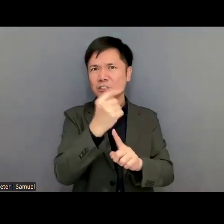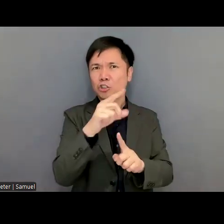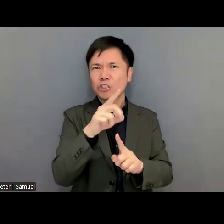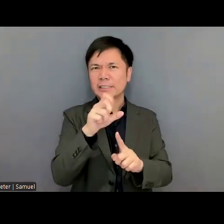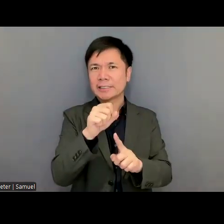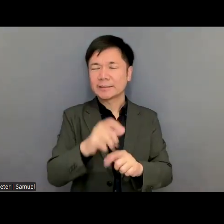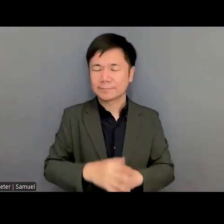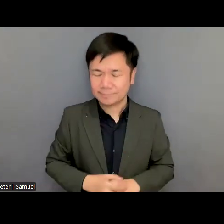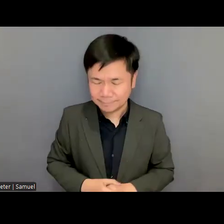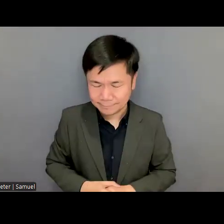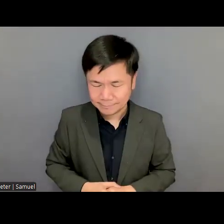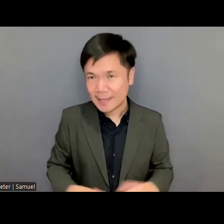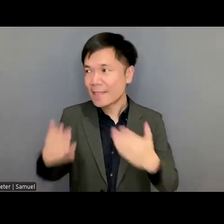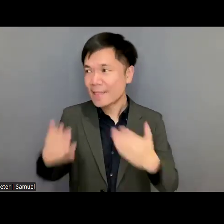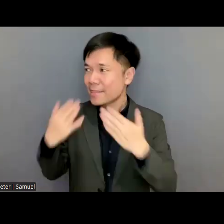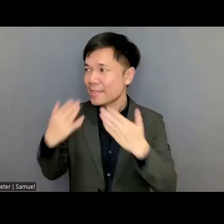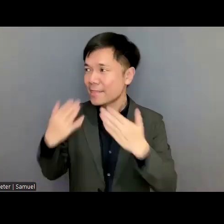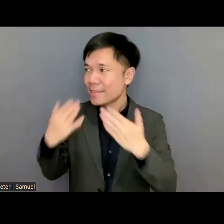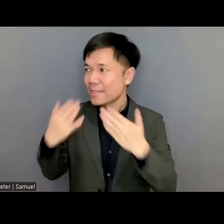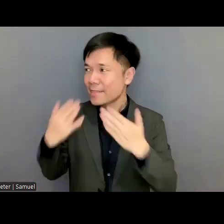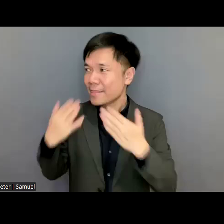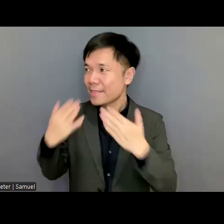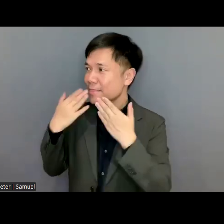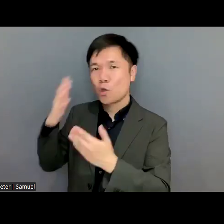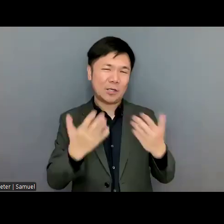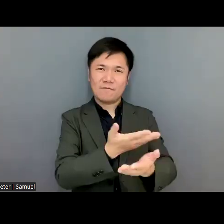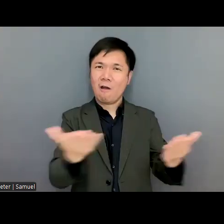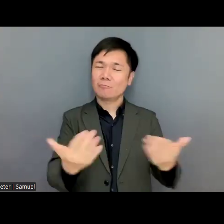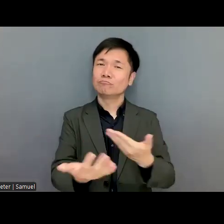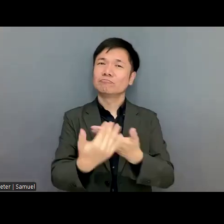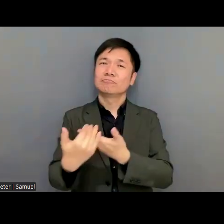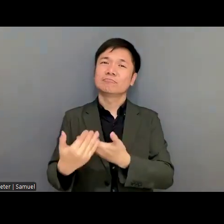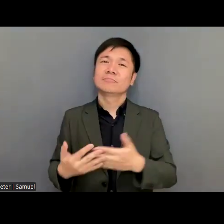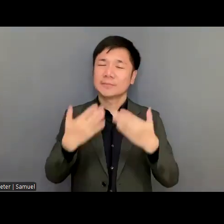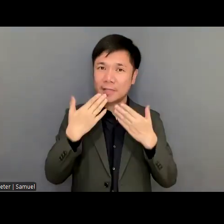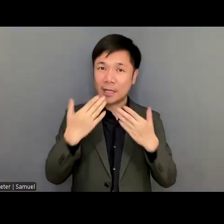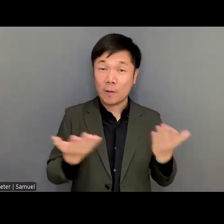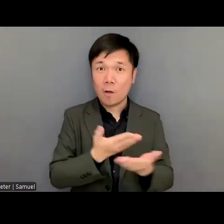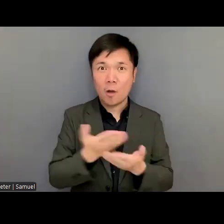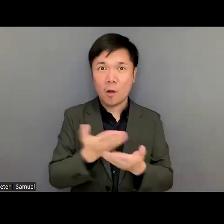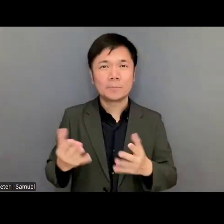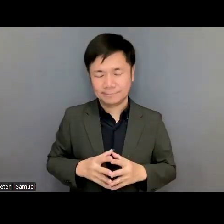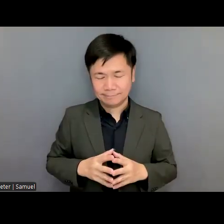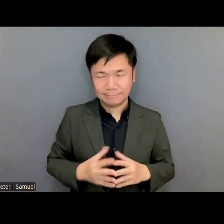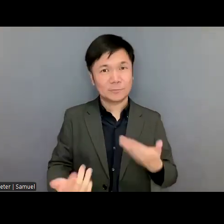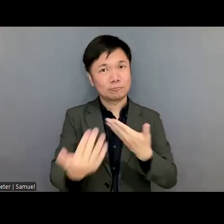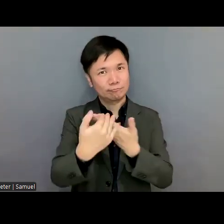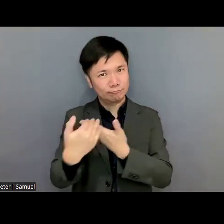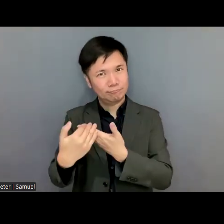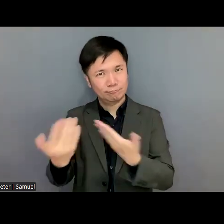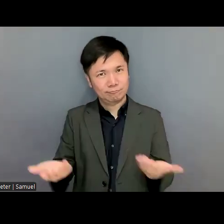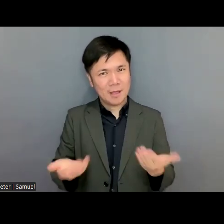of you. Thanks, Greta, for your participation and collaboration. And thanks to all of you who attend this meeting today. Thank you so